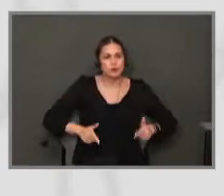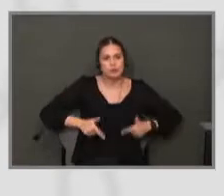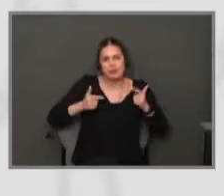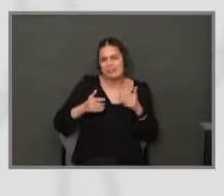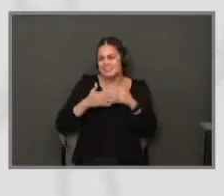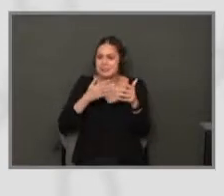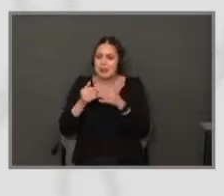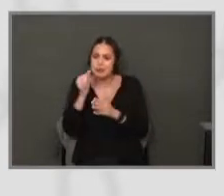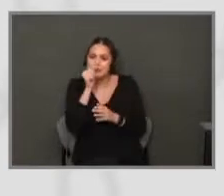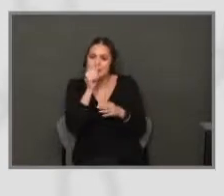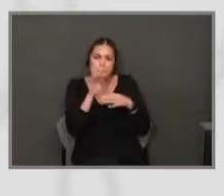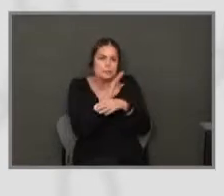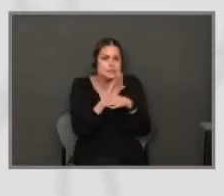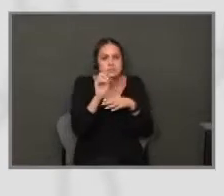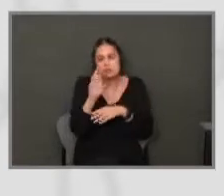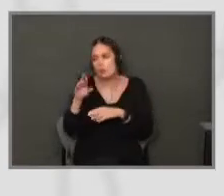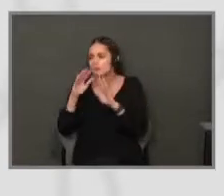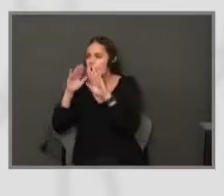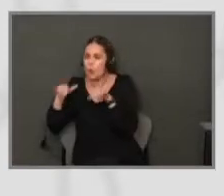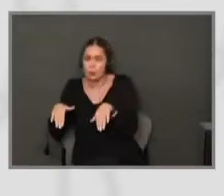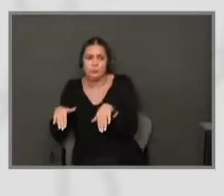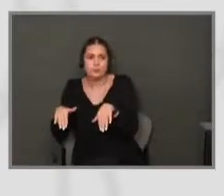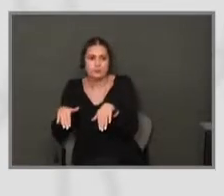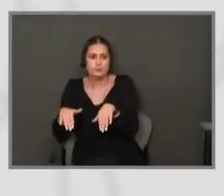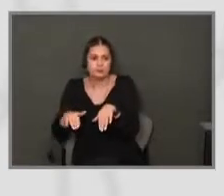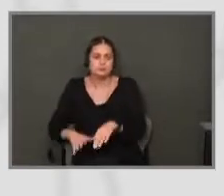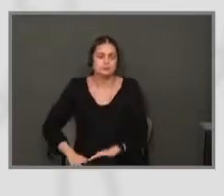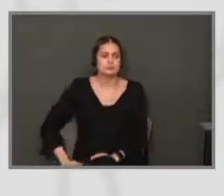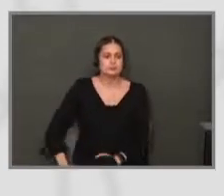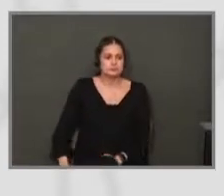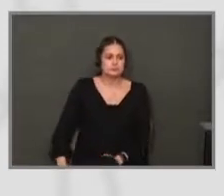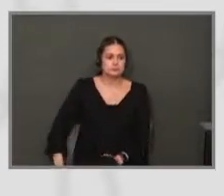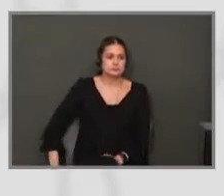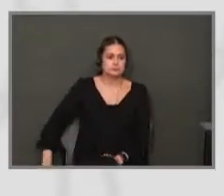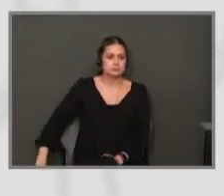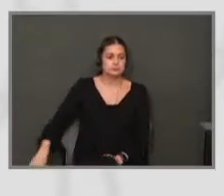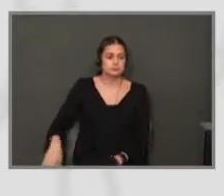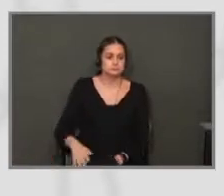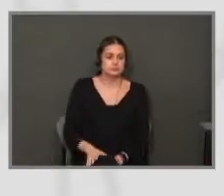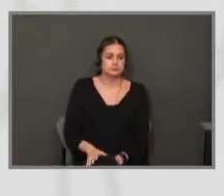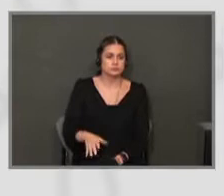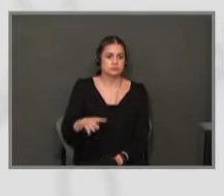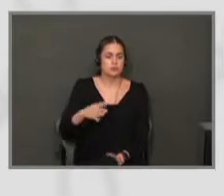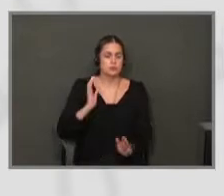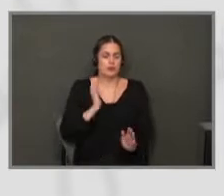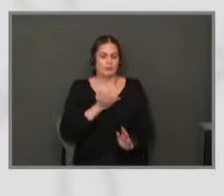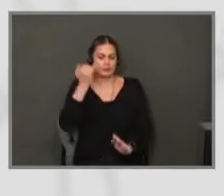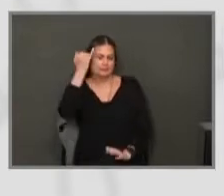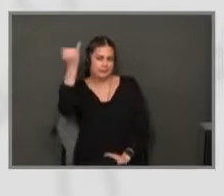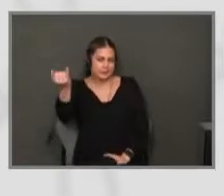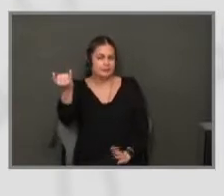or a resident, under the thought that